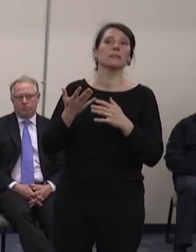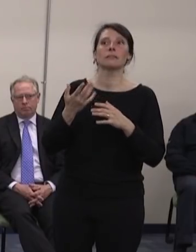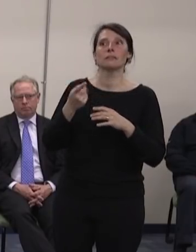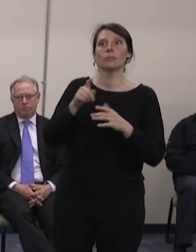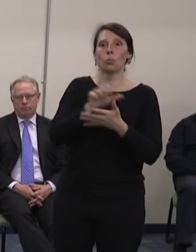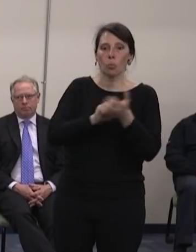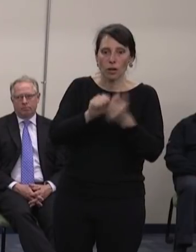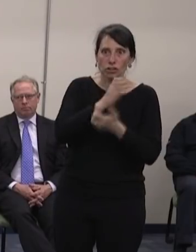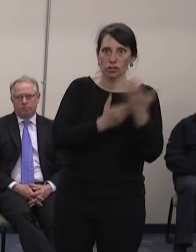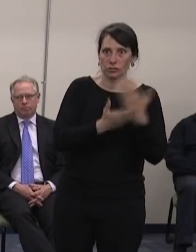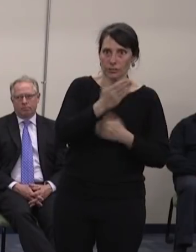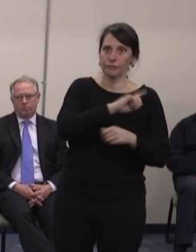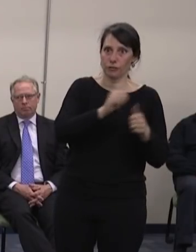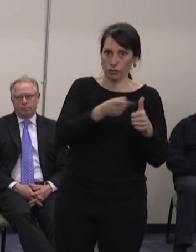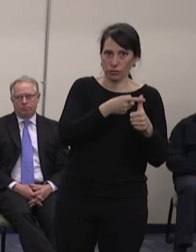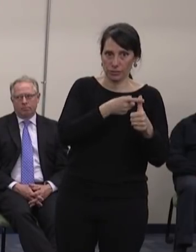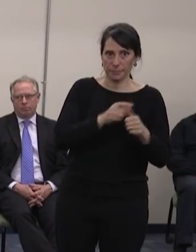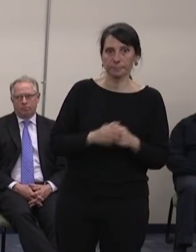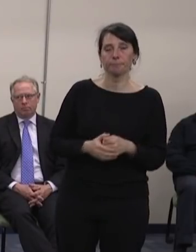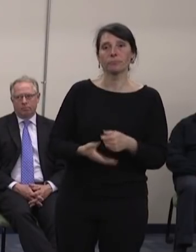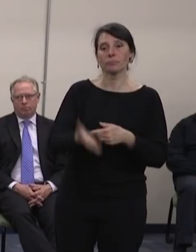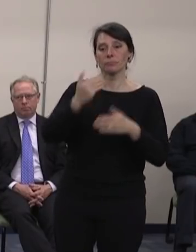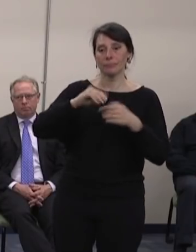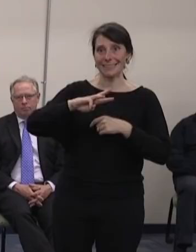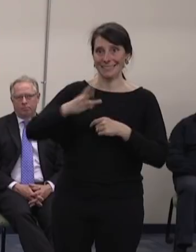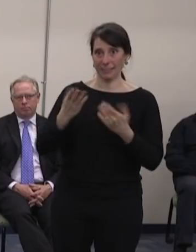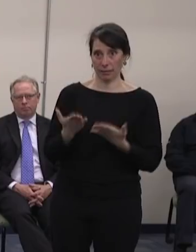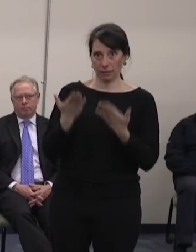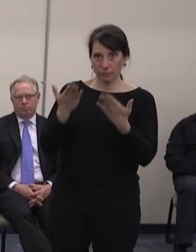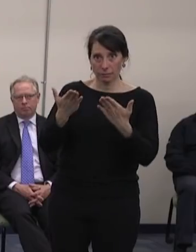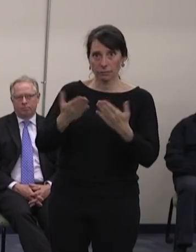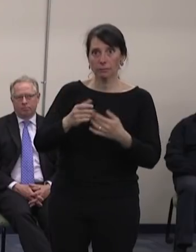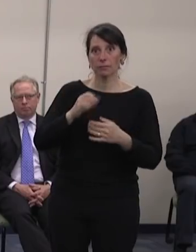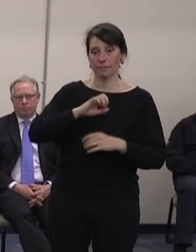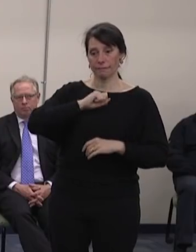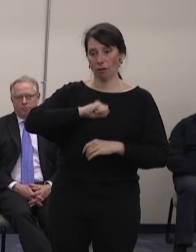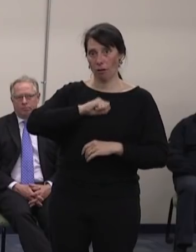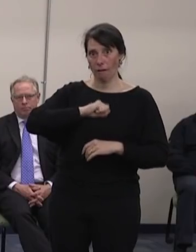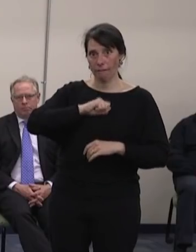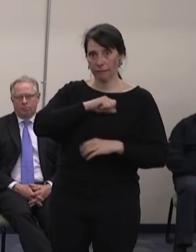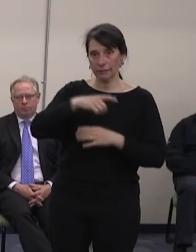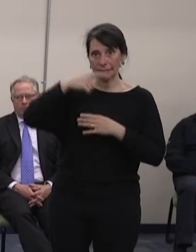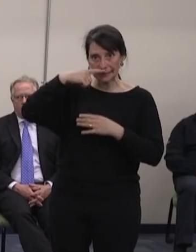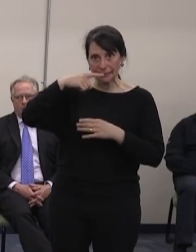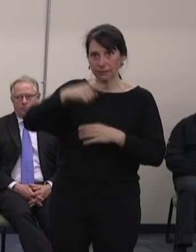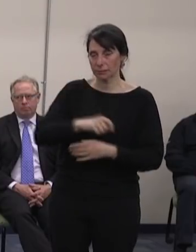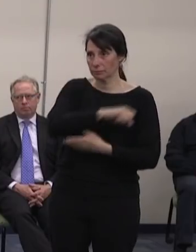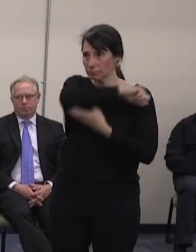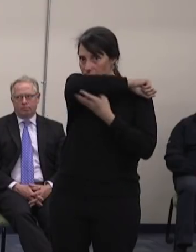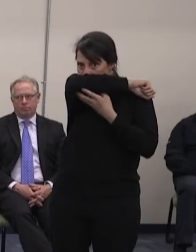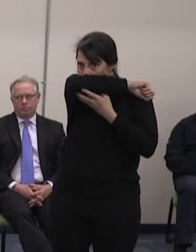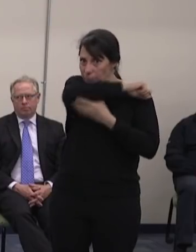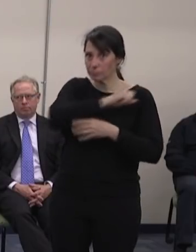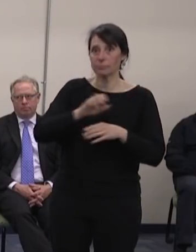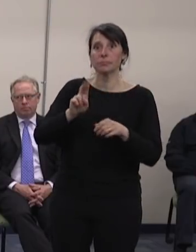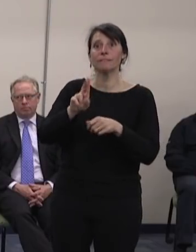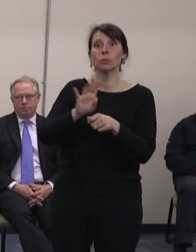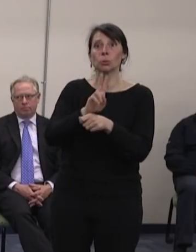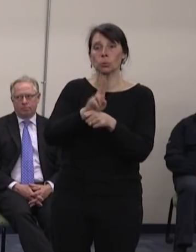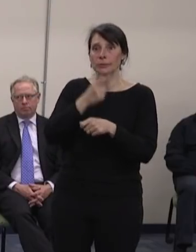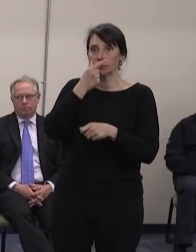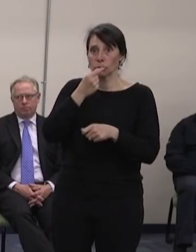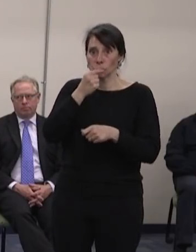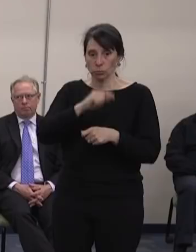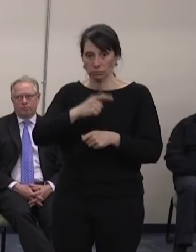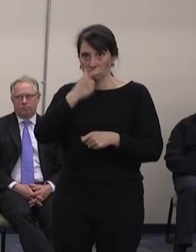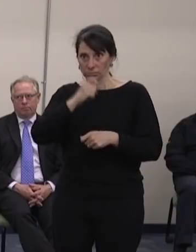Number 6, cough and sneeze into your elbow or a tissue, and then throw away that tissue and wash your hands.